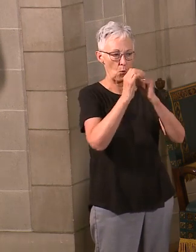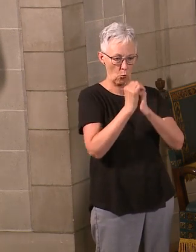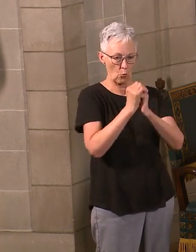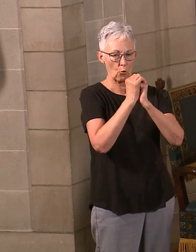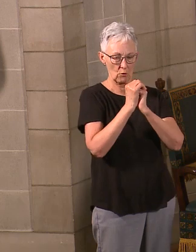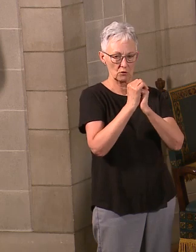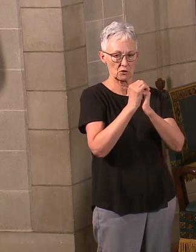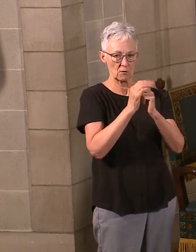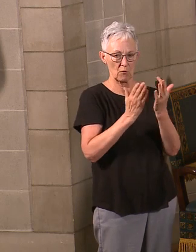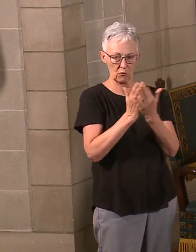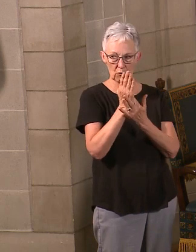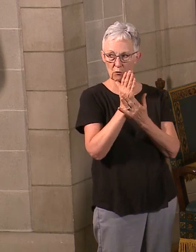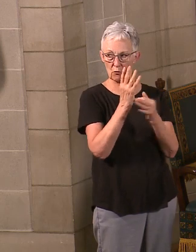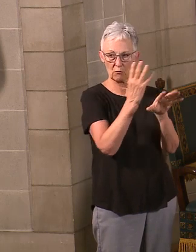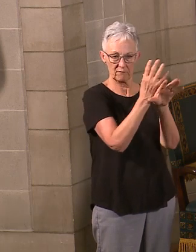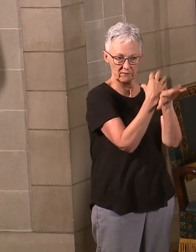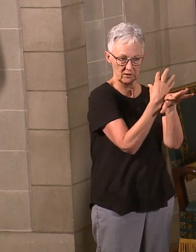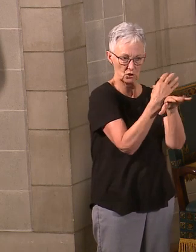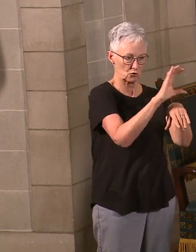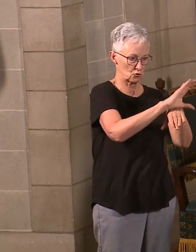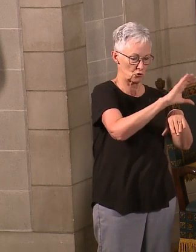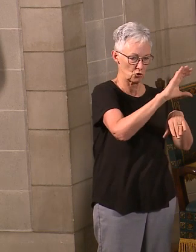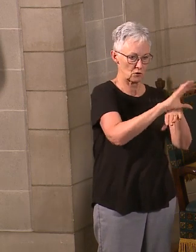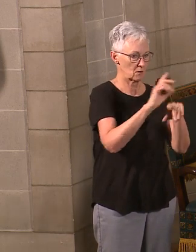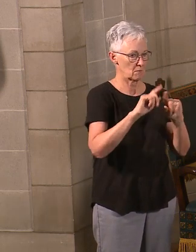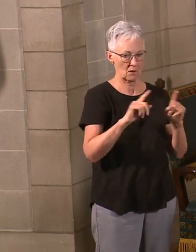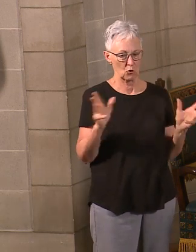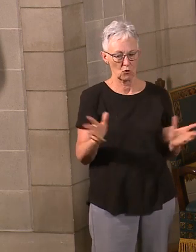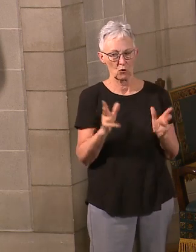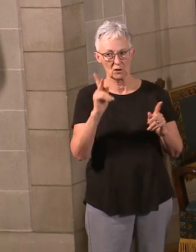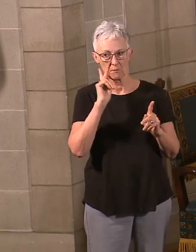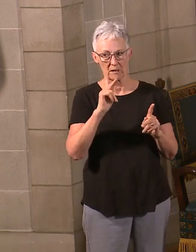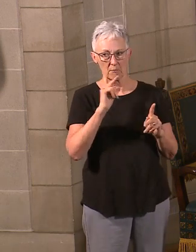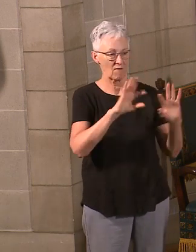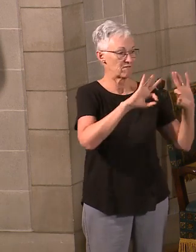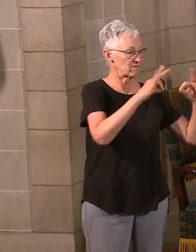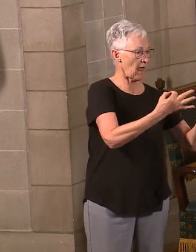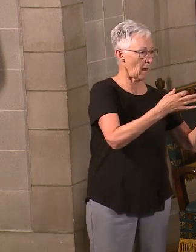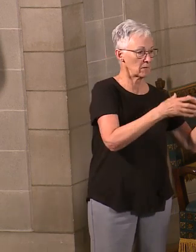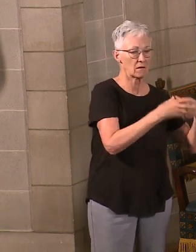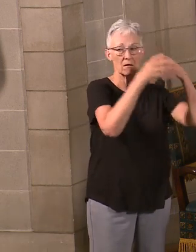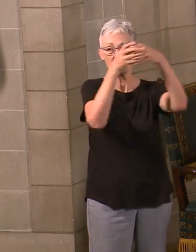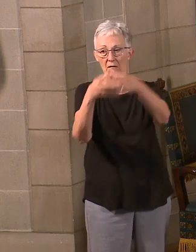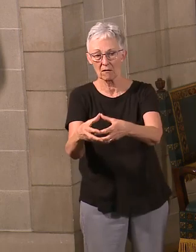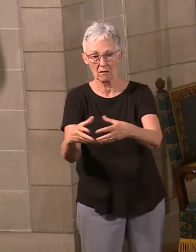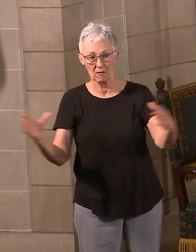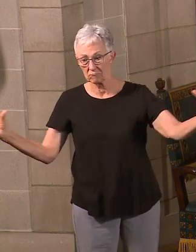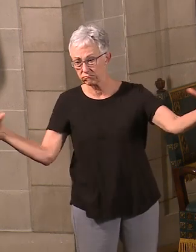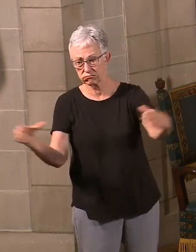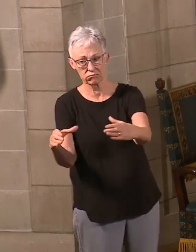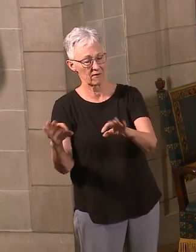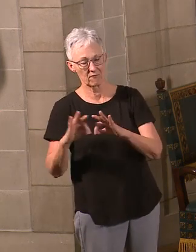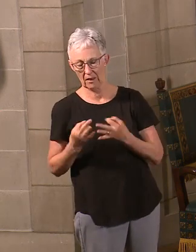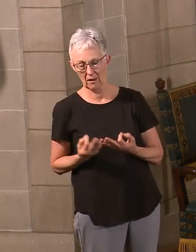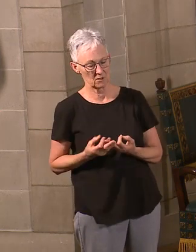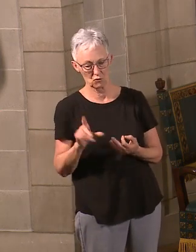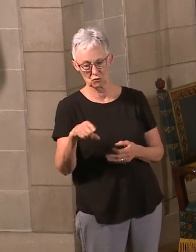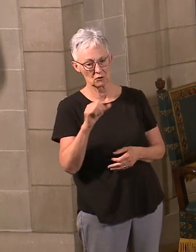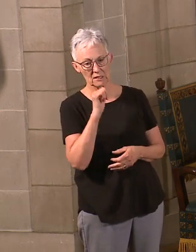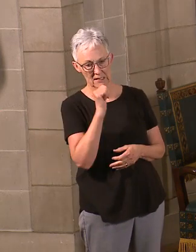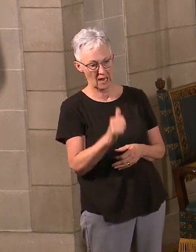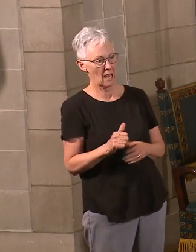way. But when it comes to the social interactions, really encouraging people, again, stay out of those large groups, 10 people or less. I